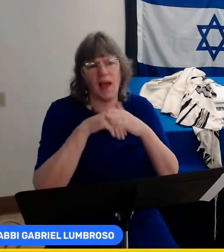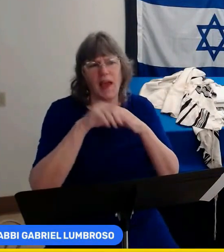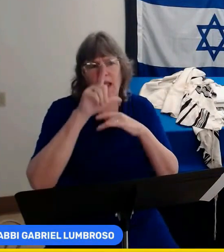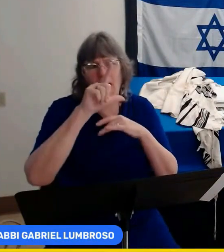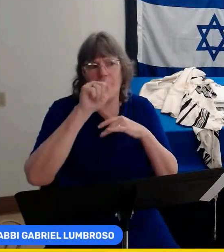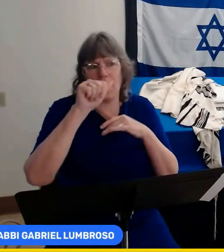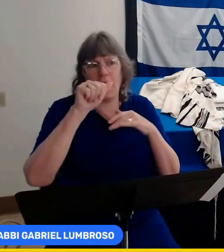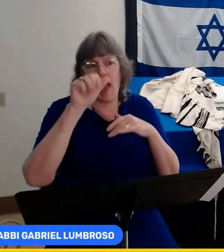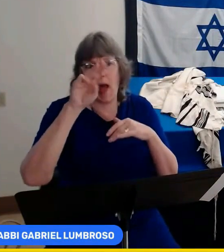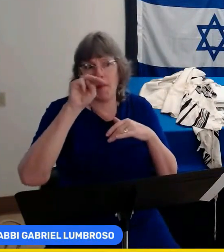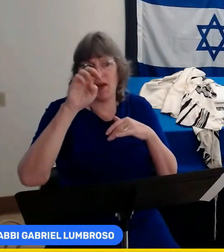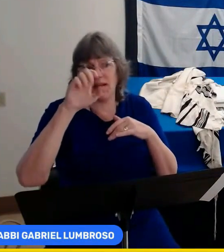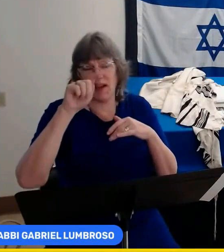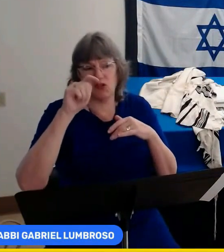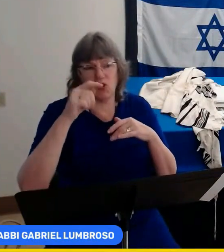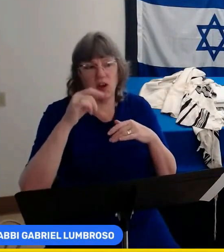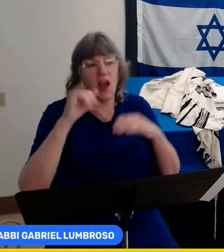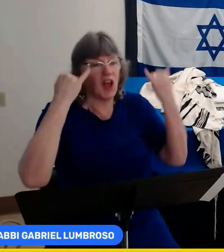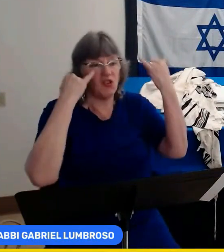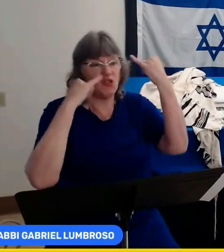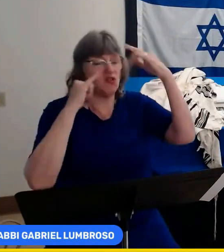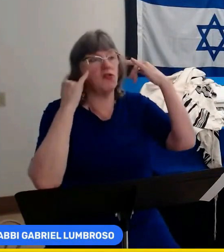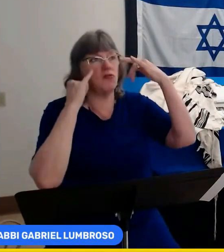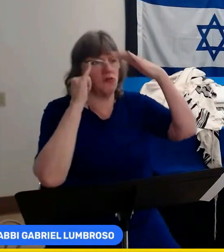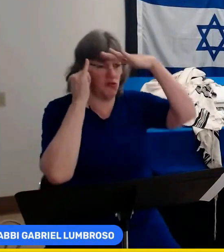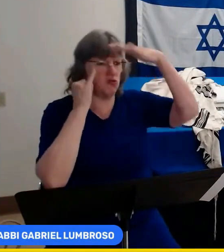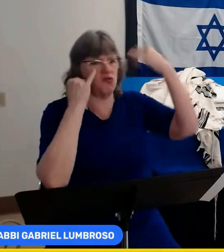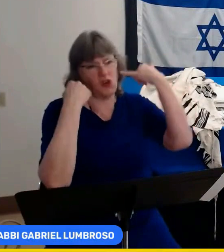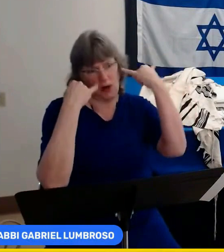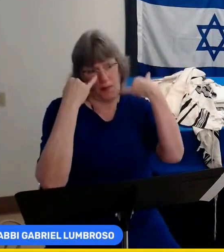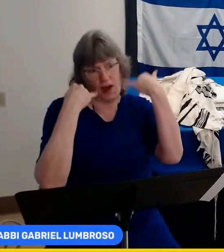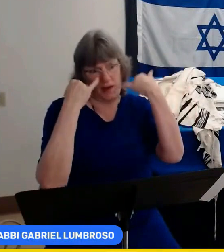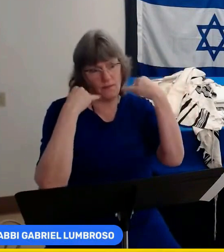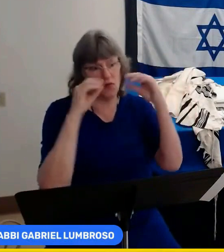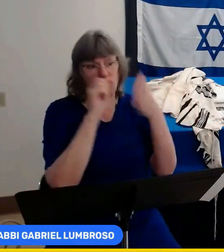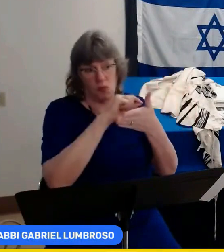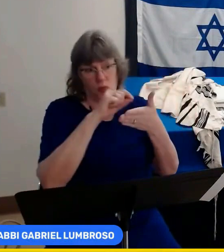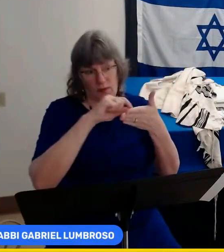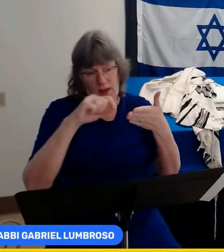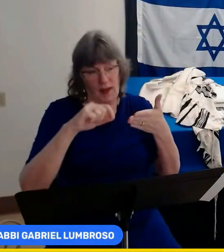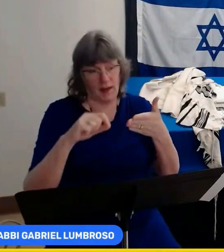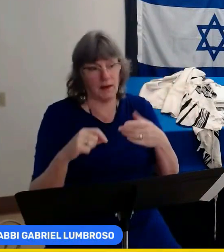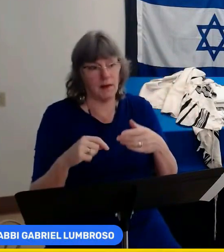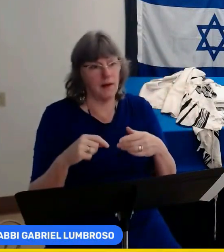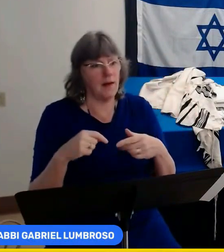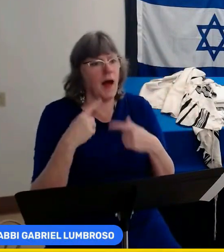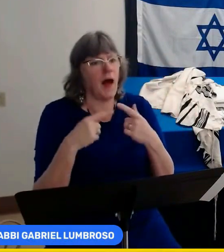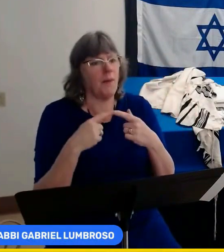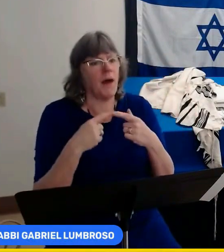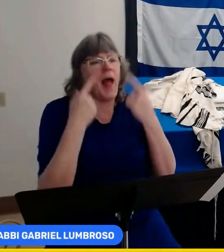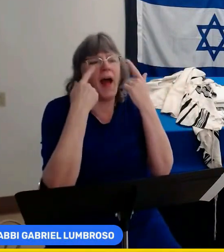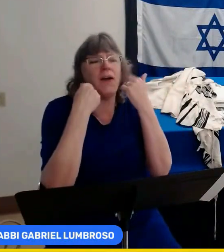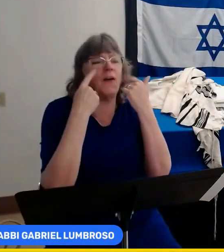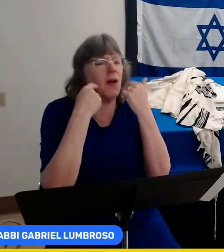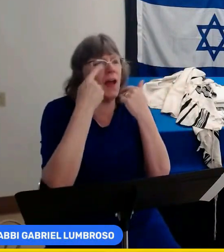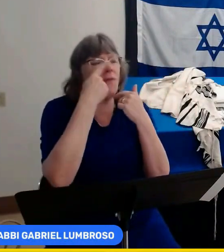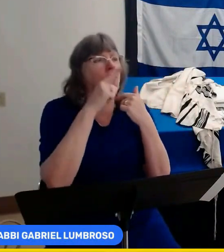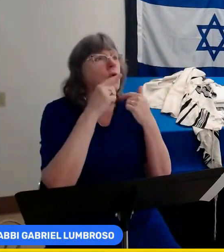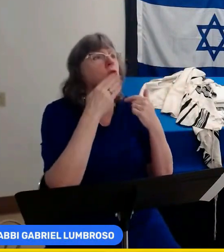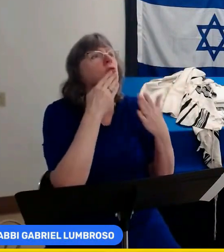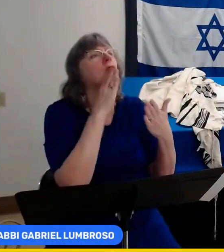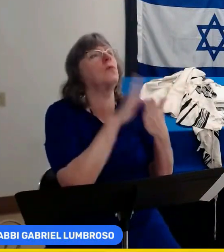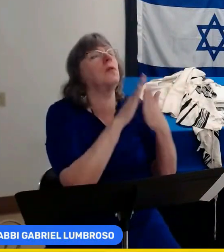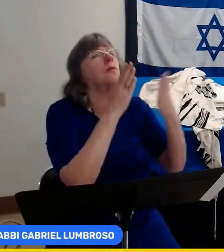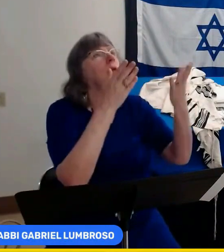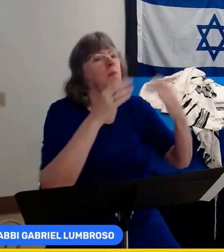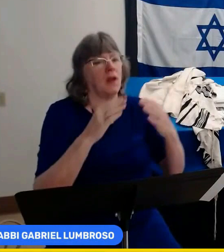Jeremiah wrote that as a lamentation, a heart cry for Jerusalem that was going to burn,